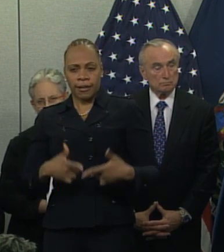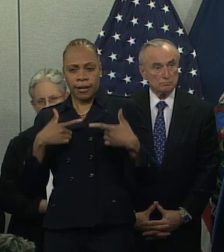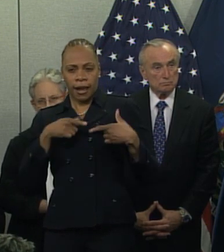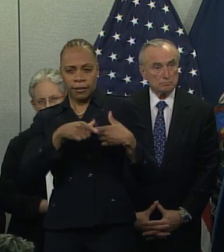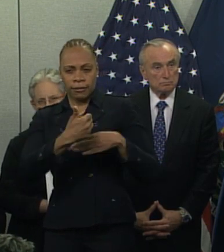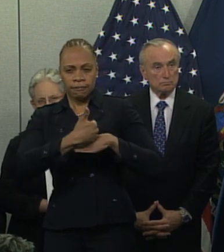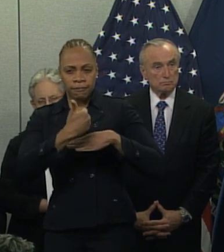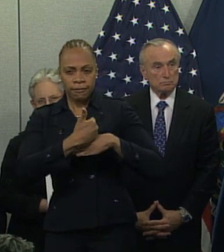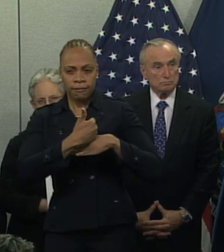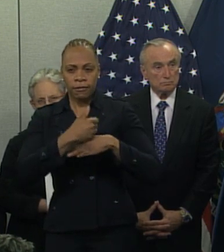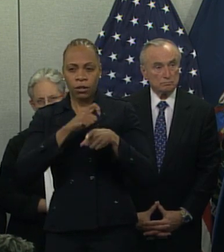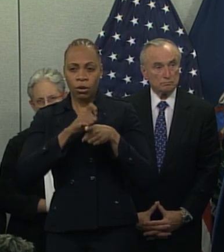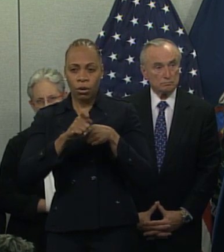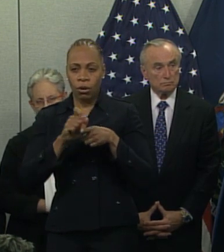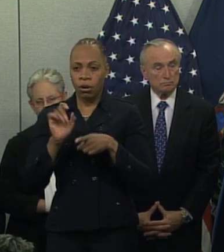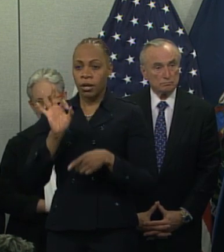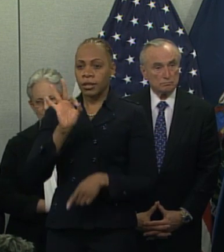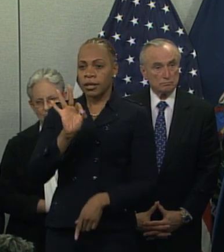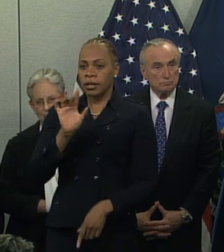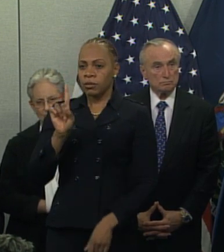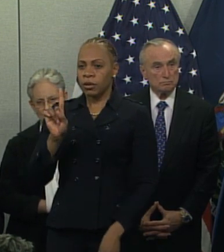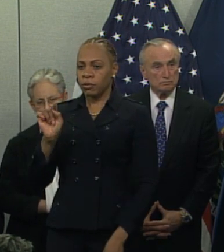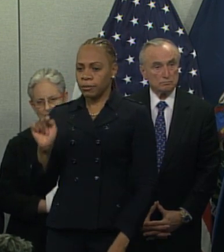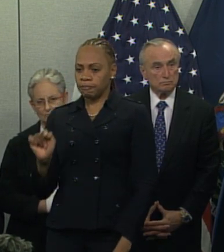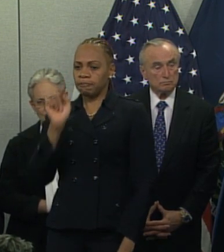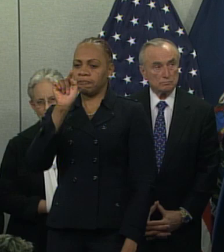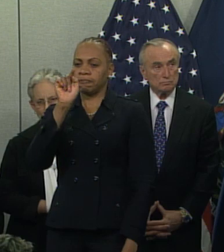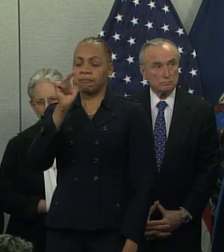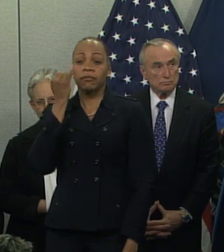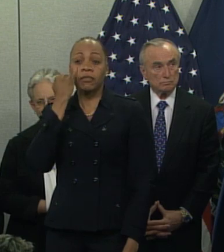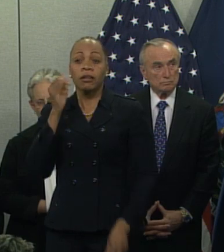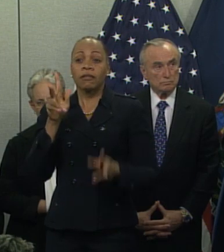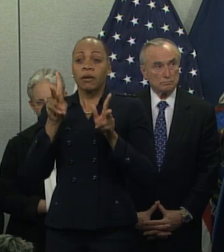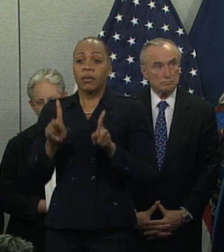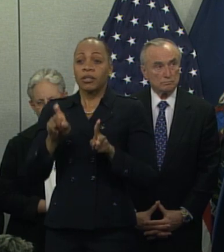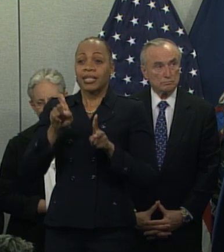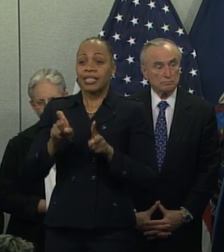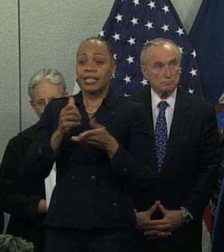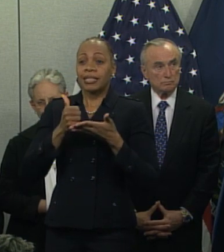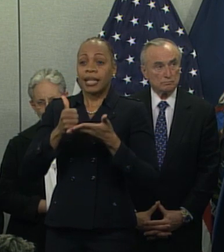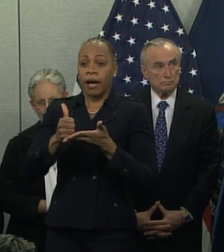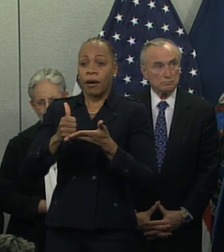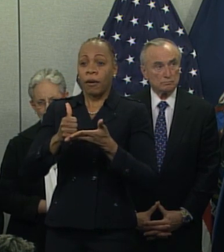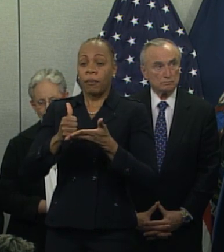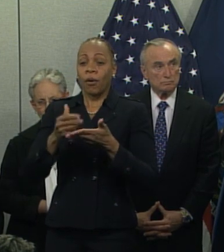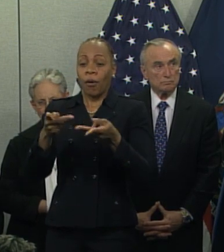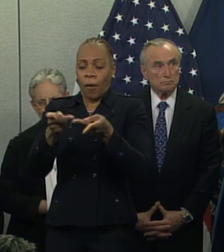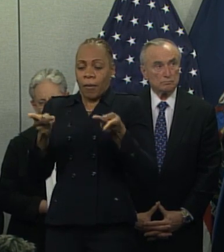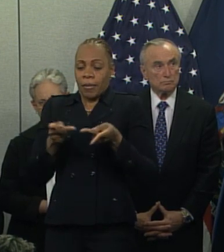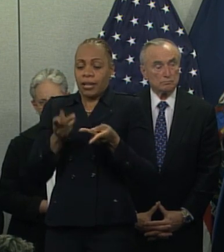call 911. So if someone needs help, needs shelter, call 311. If